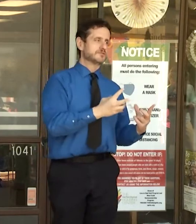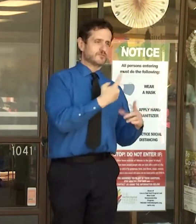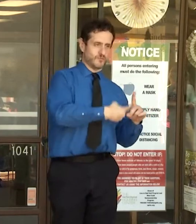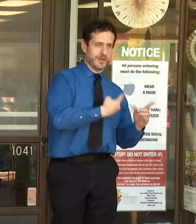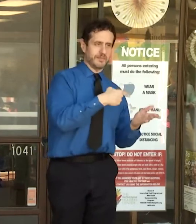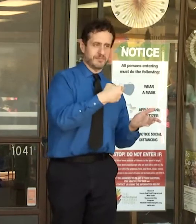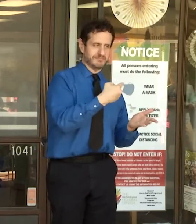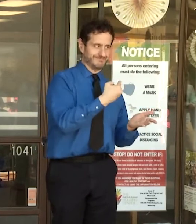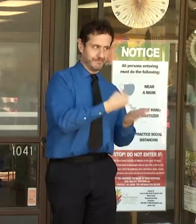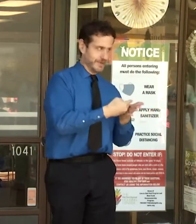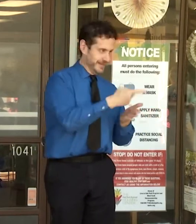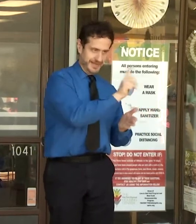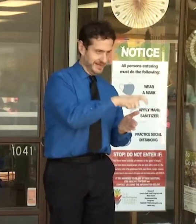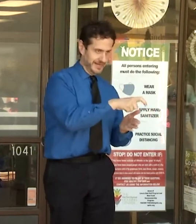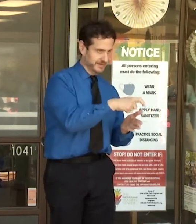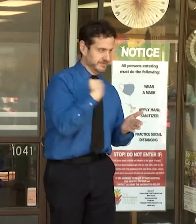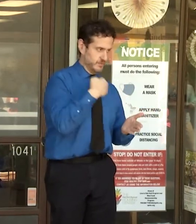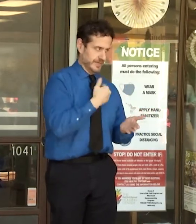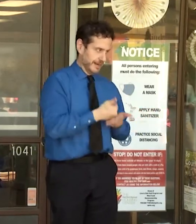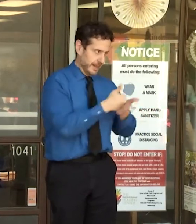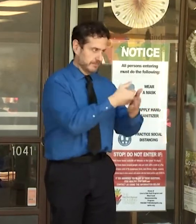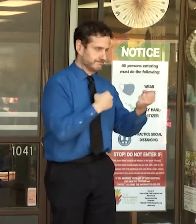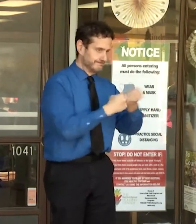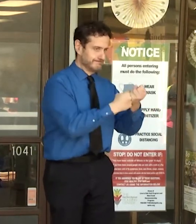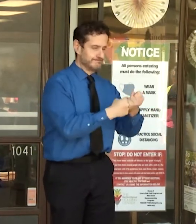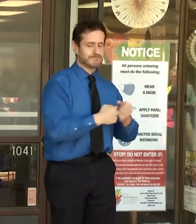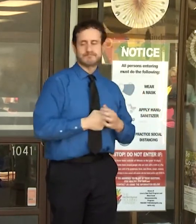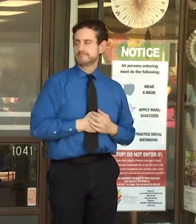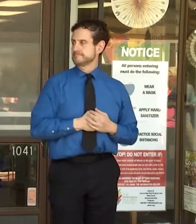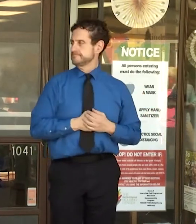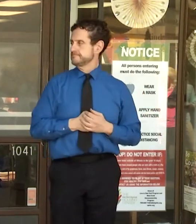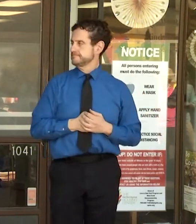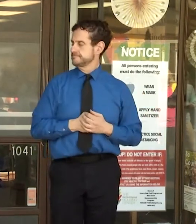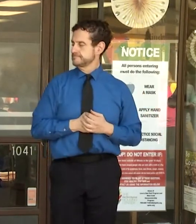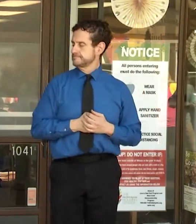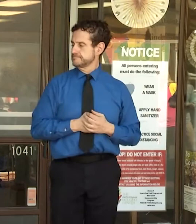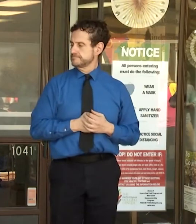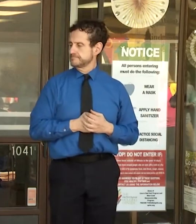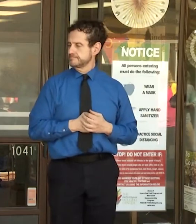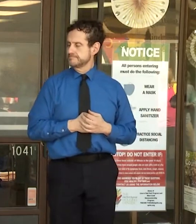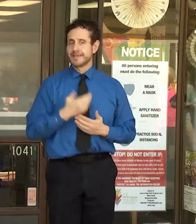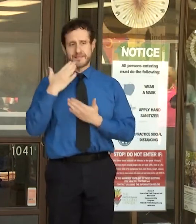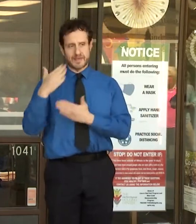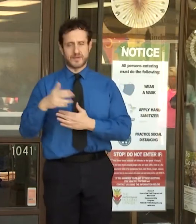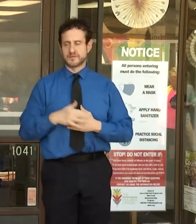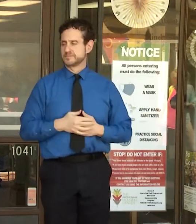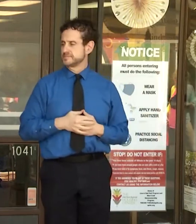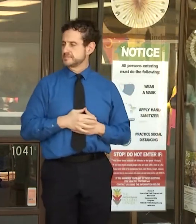Okay, thank you. Welcome.